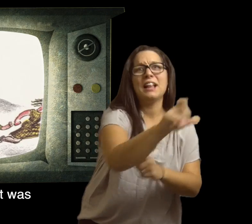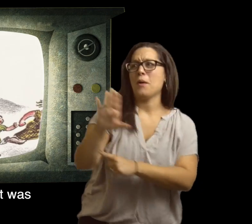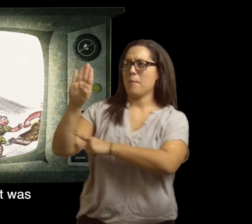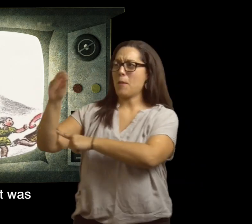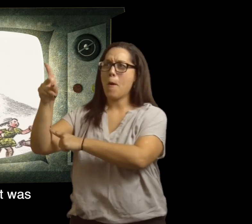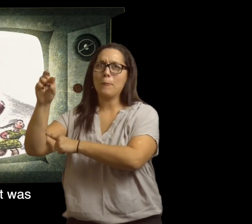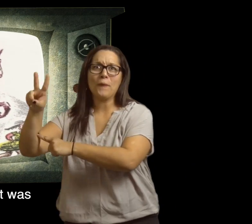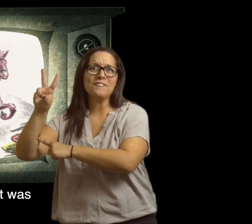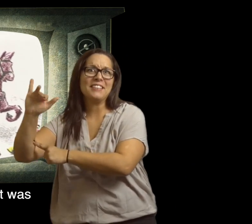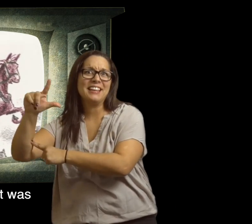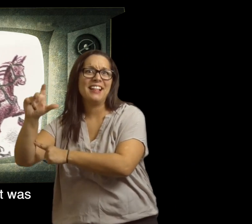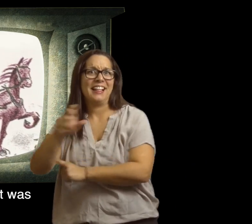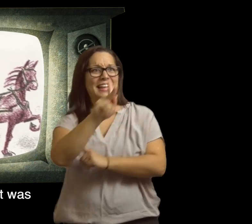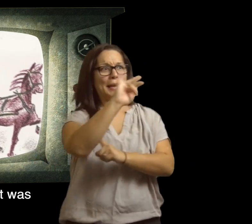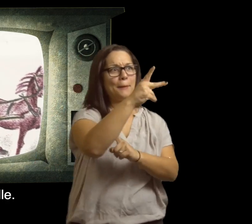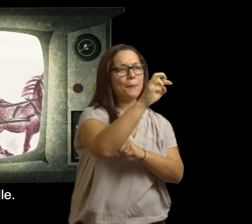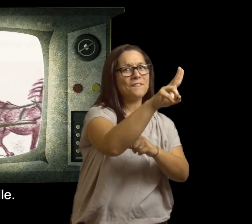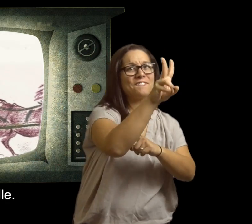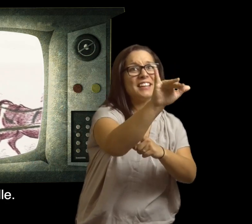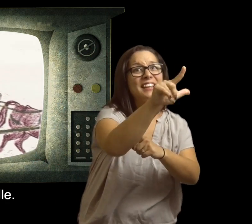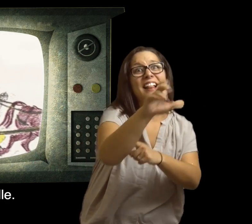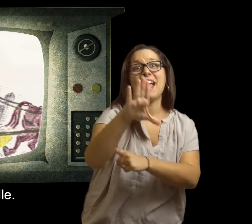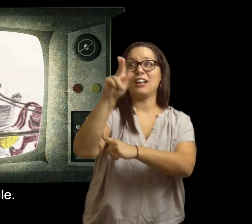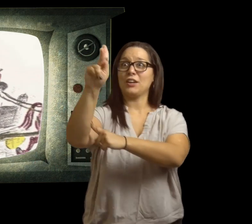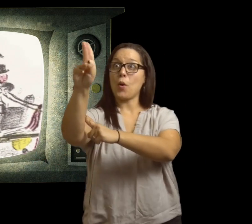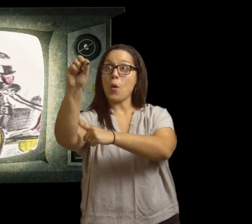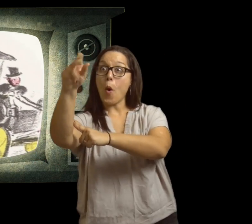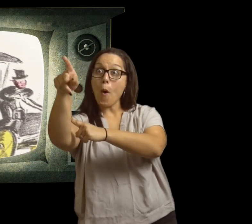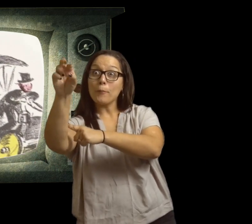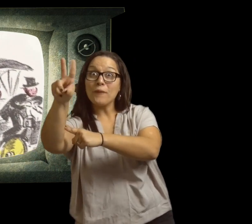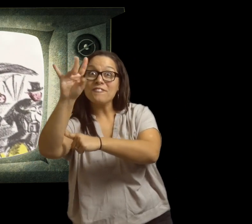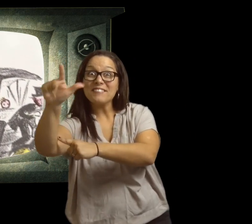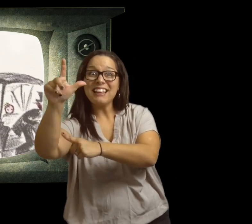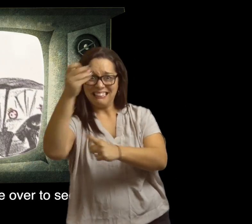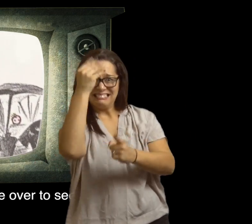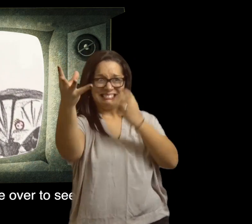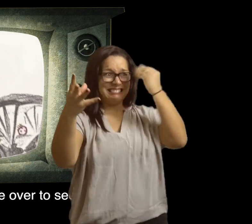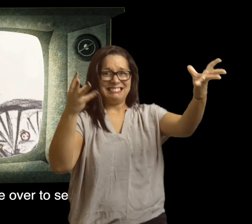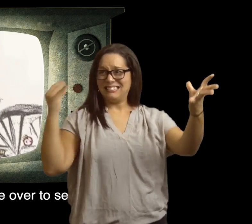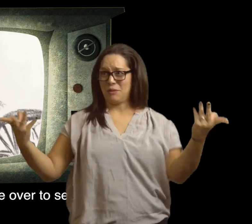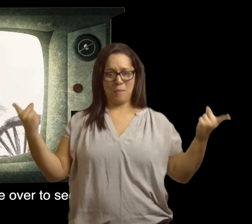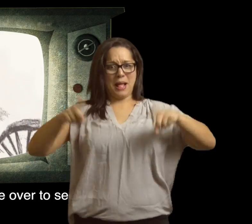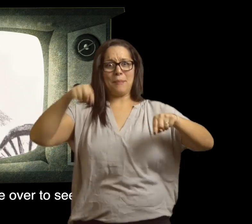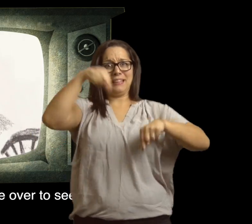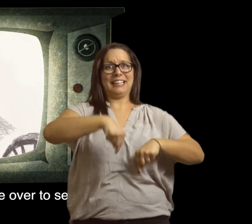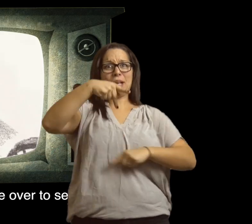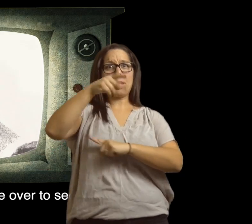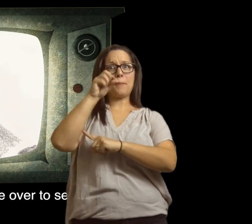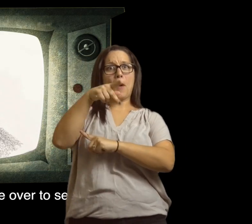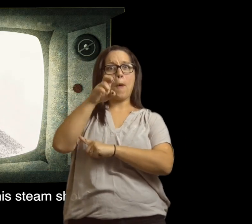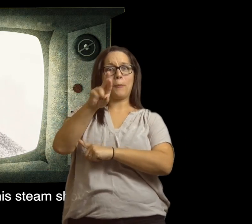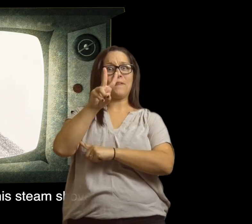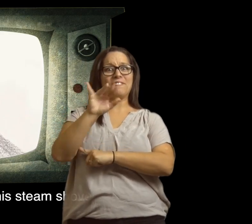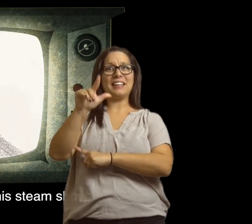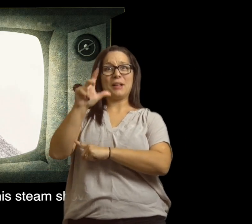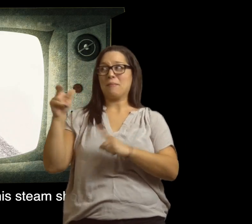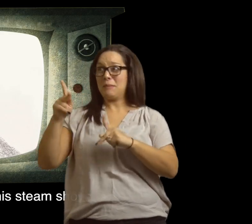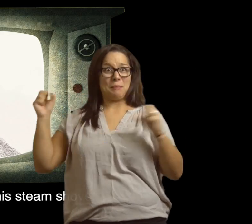and told them what was happening in Popperville. All the people came over to see if Mike Mulligan and